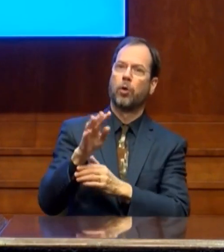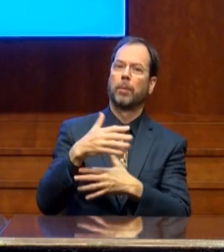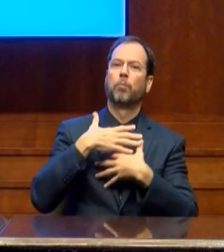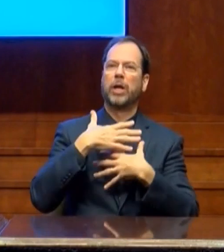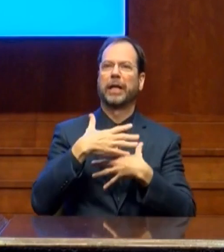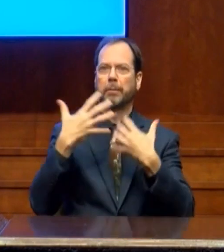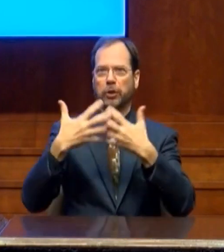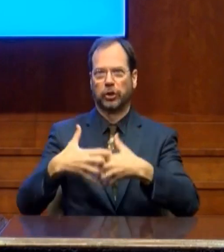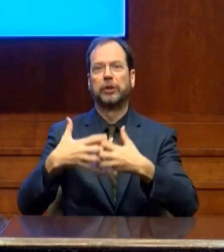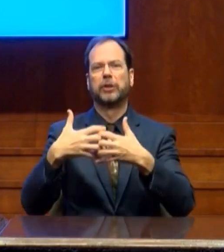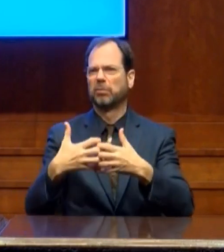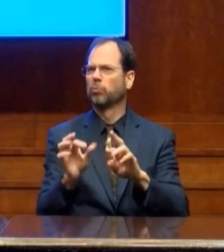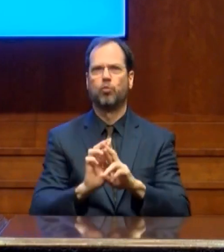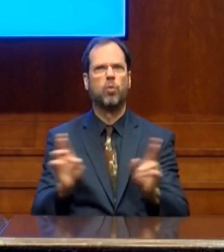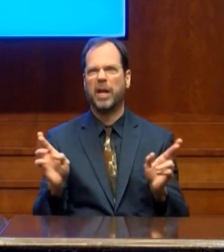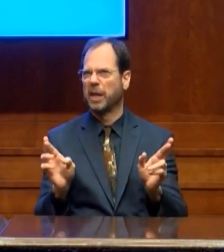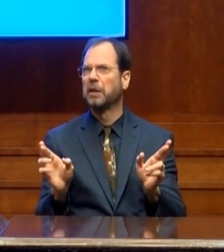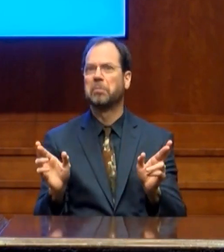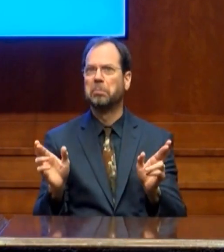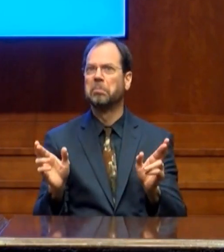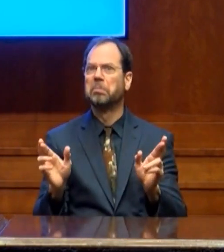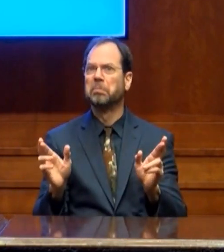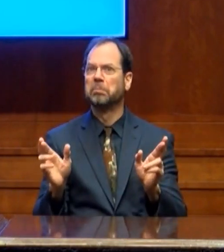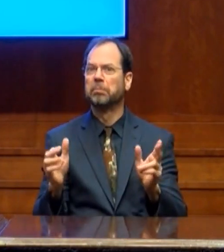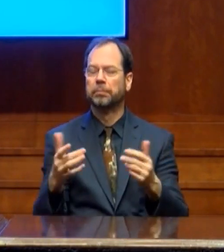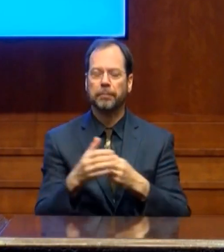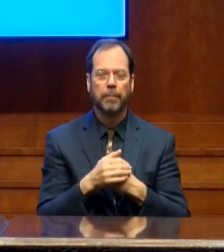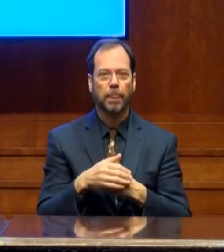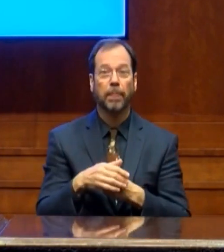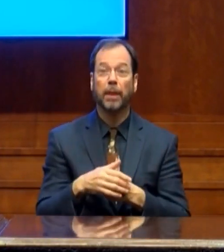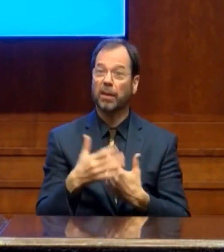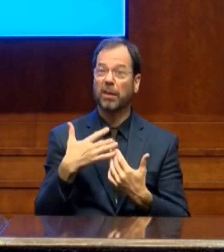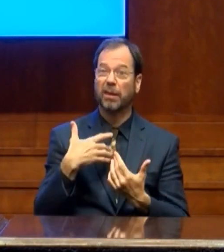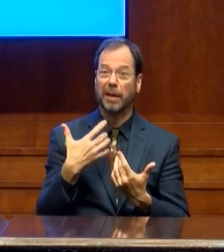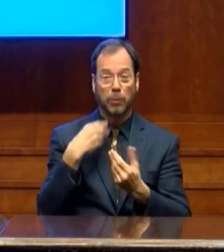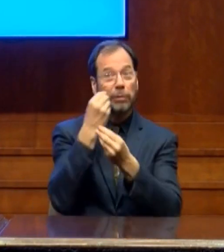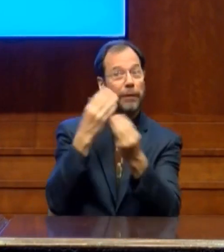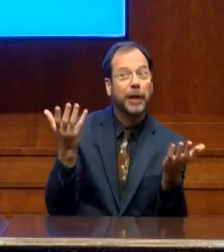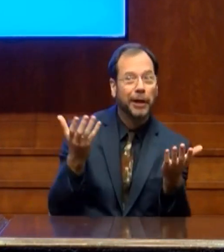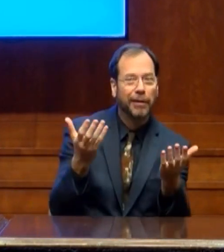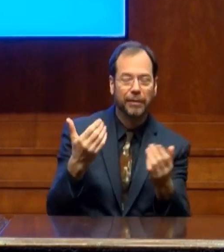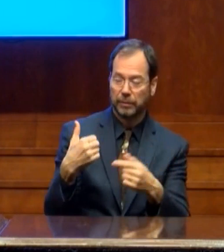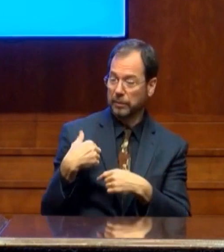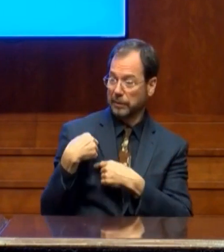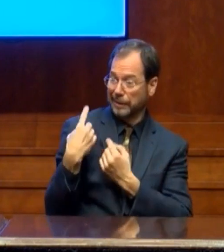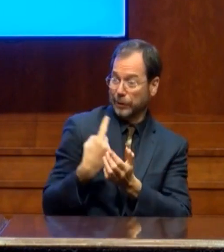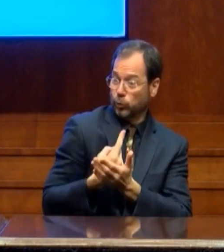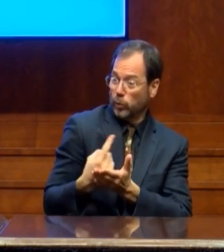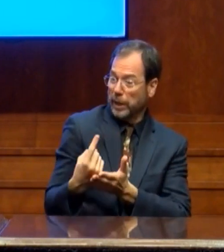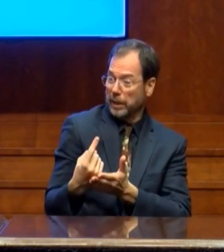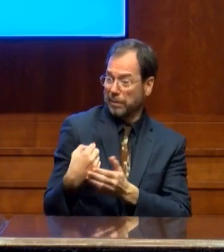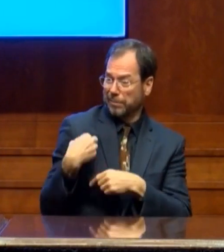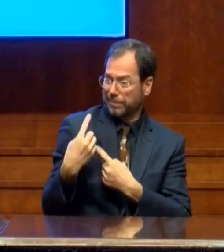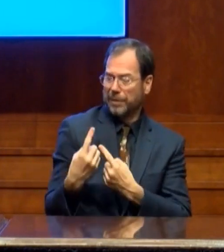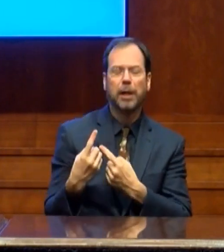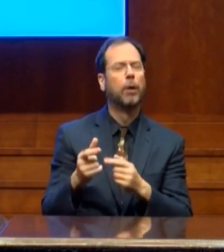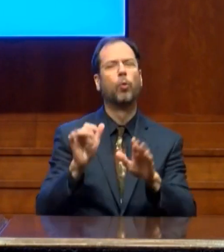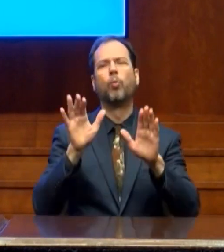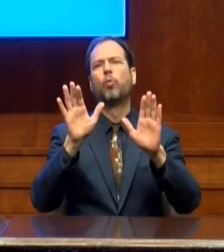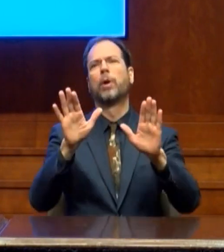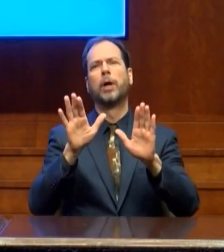7,834 ventilators that are available. And I got to tell you, this past week has been a remarkable